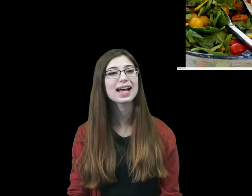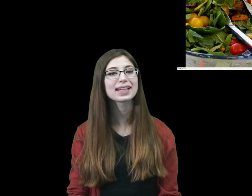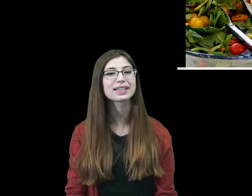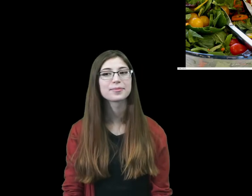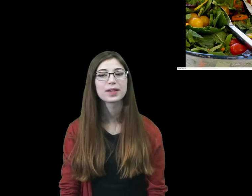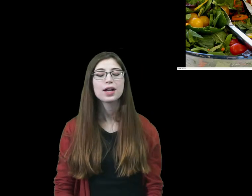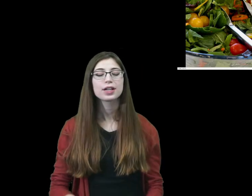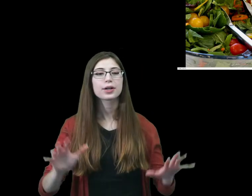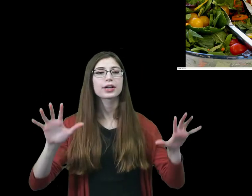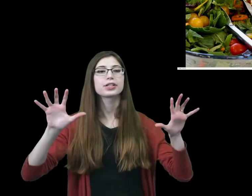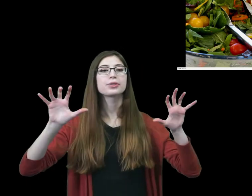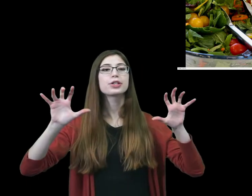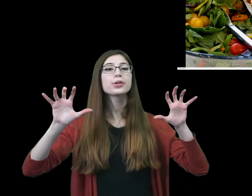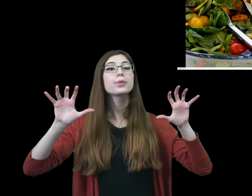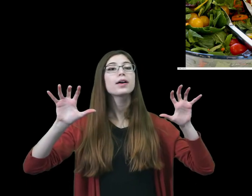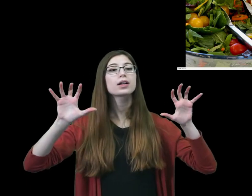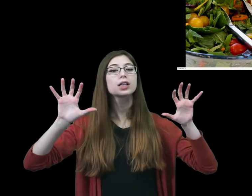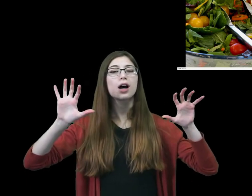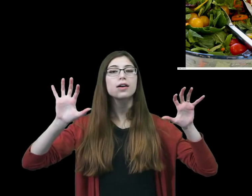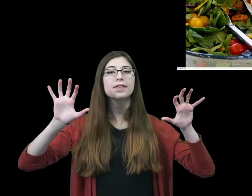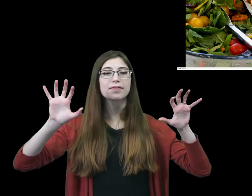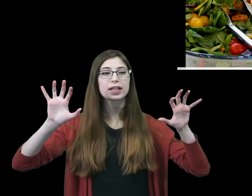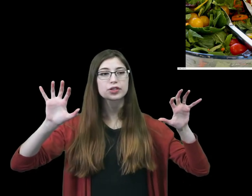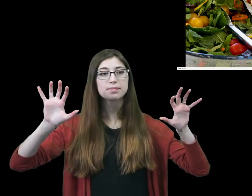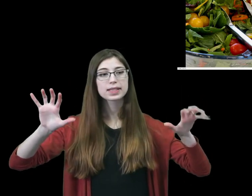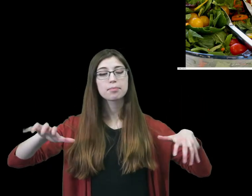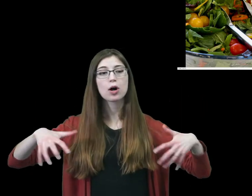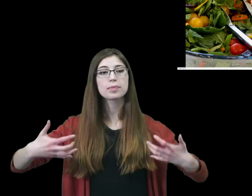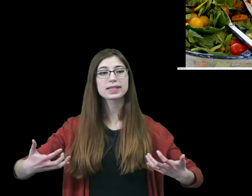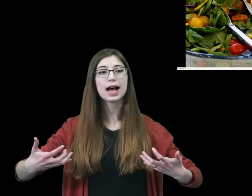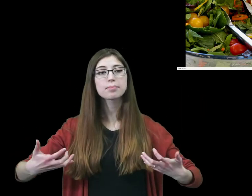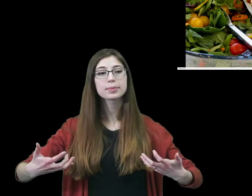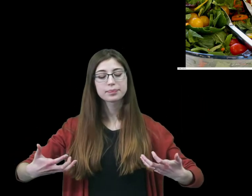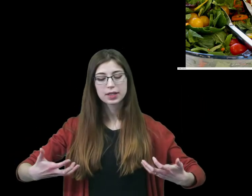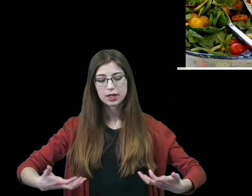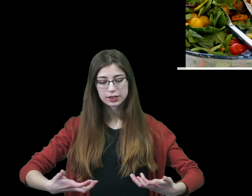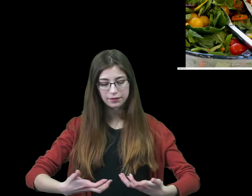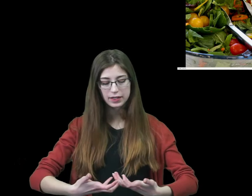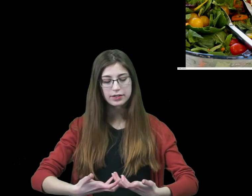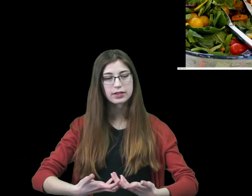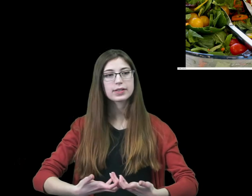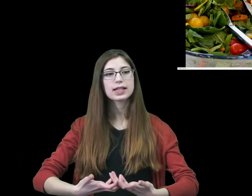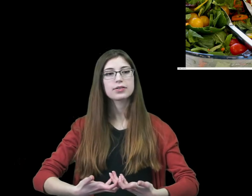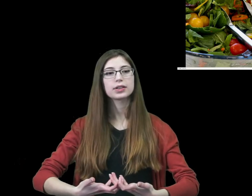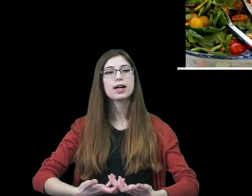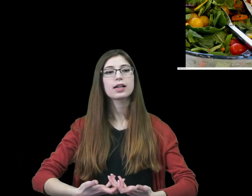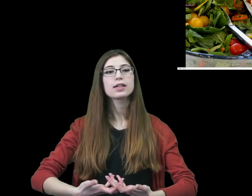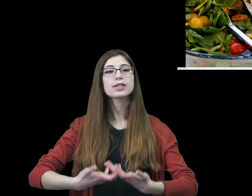Salad. You're going to do 2 claw 5 handshakes, palms up. Your fingers are going to interlock, toss